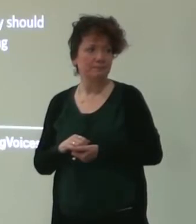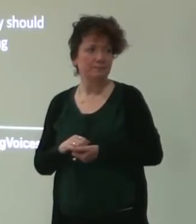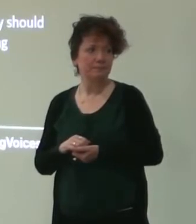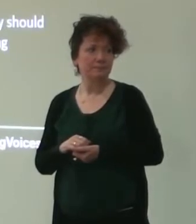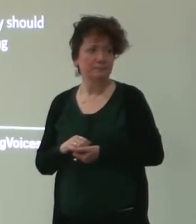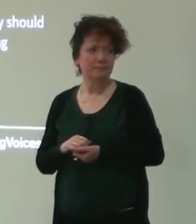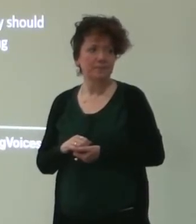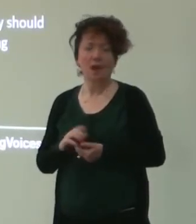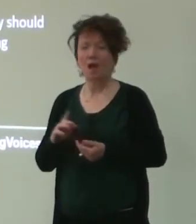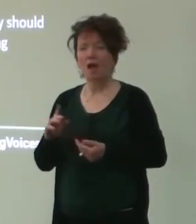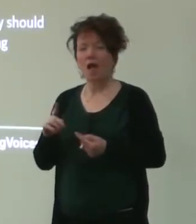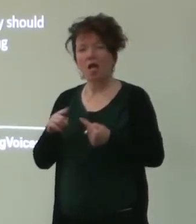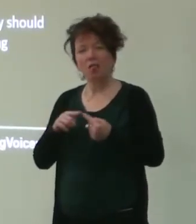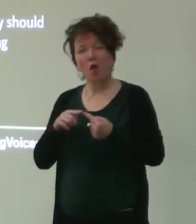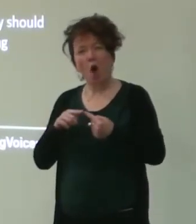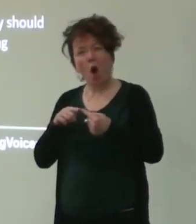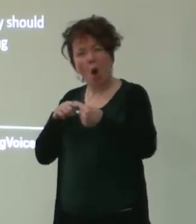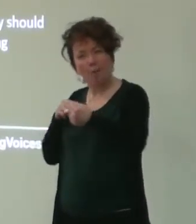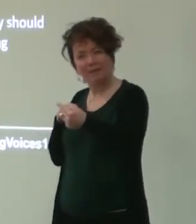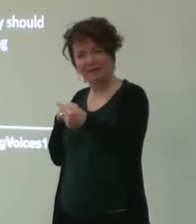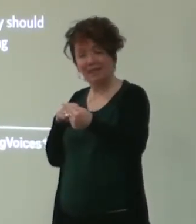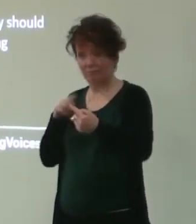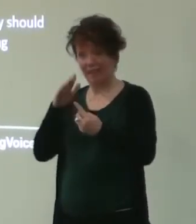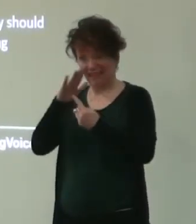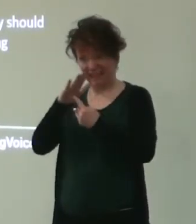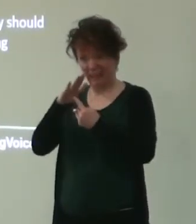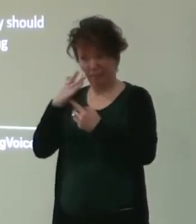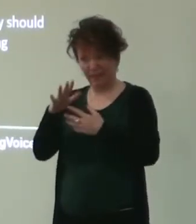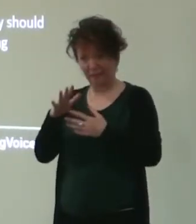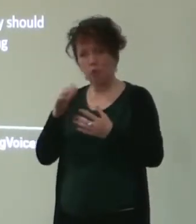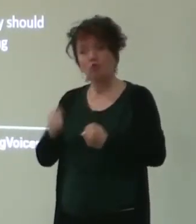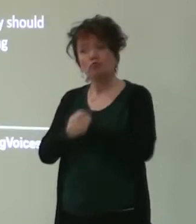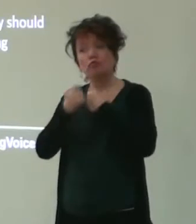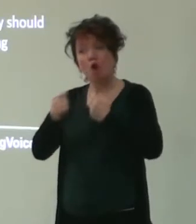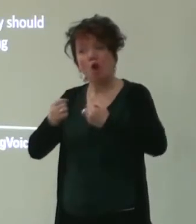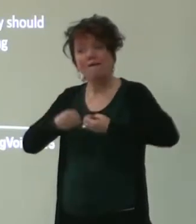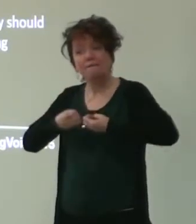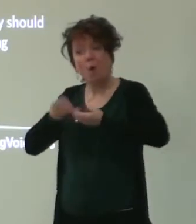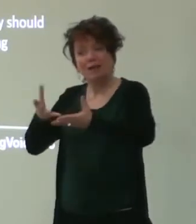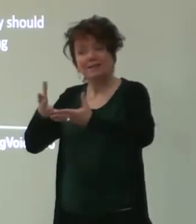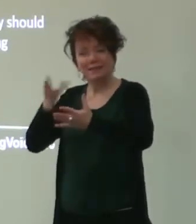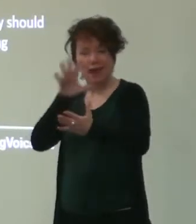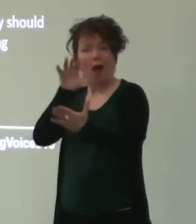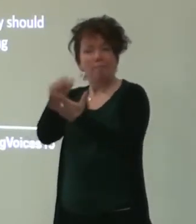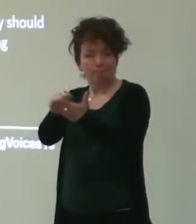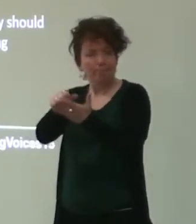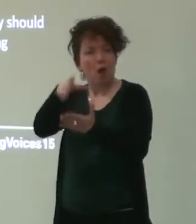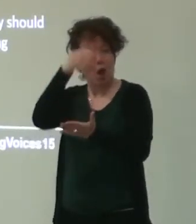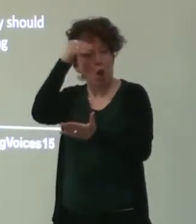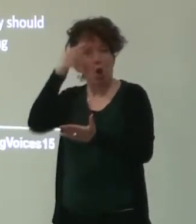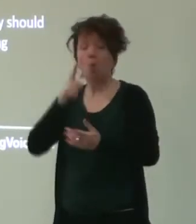the opposite side to this, and this is one of the key things that we found through Strong Voices, is that sometimes the young